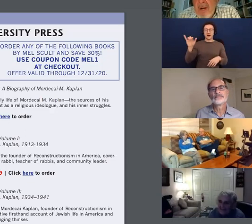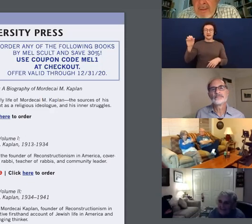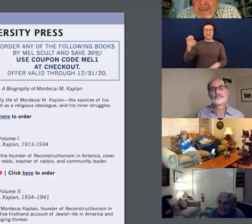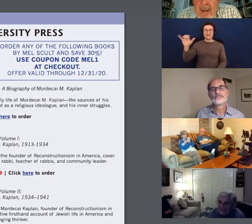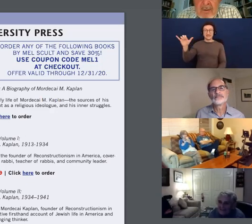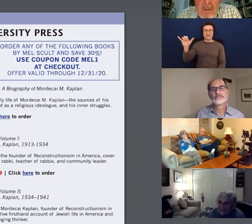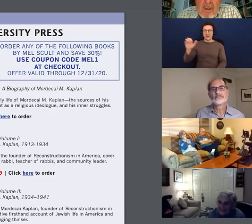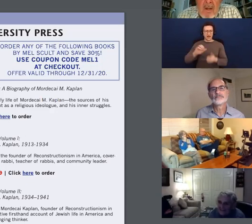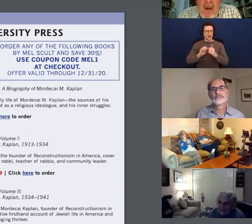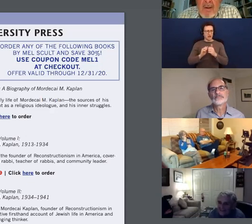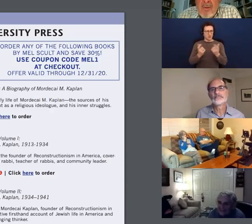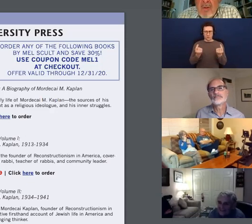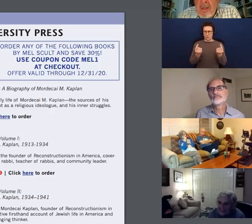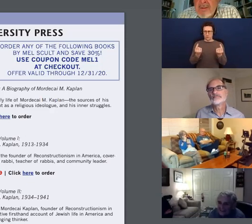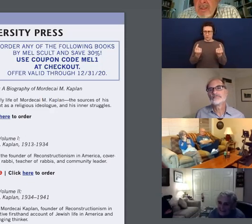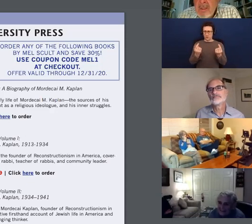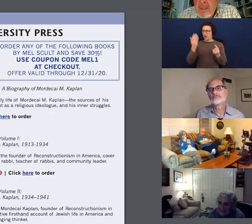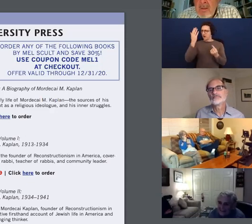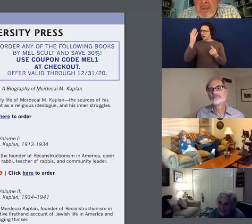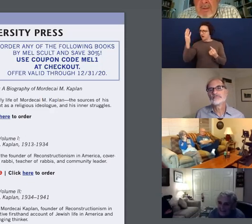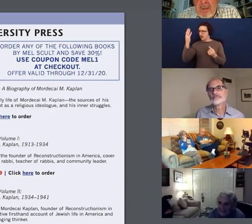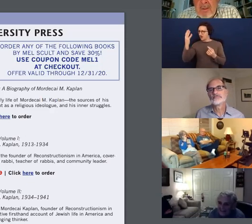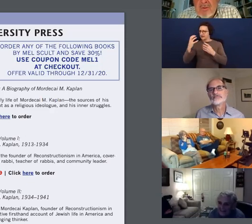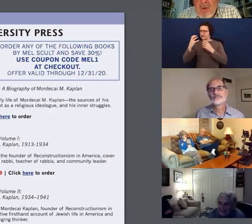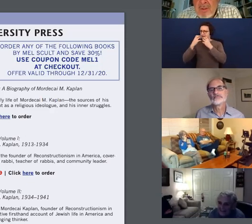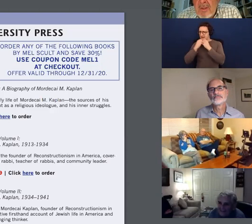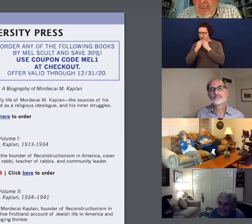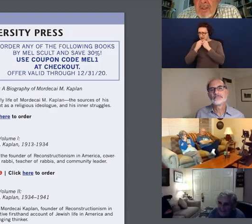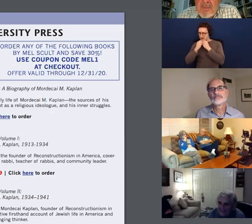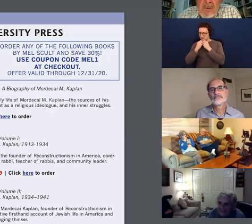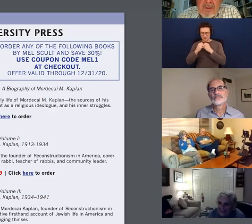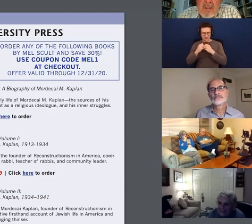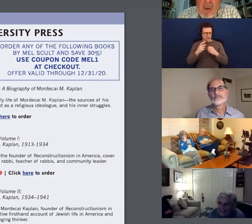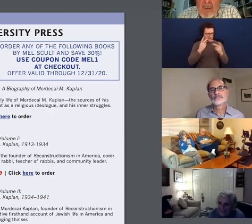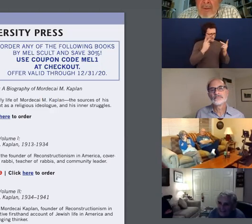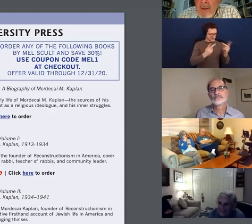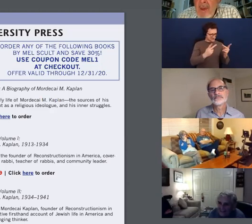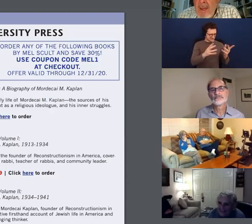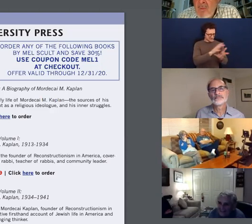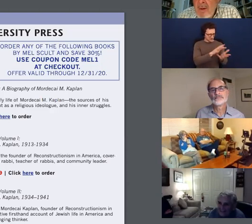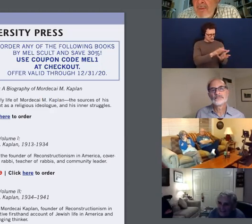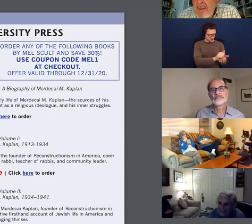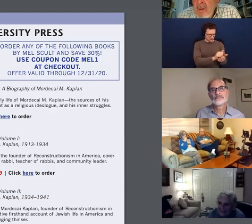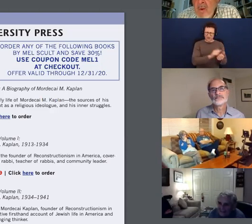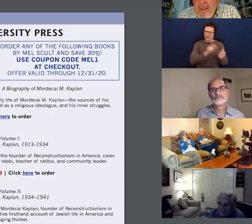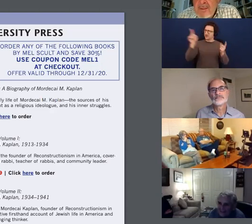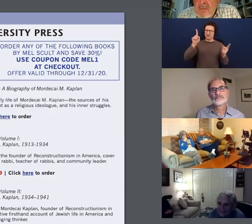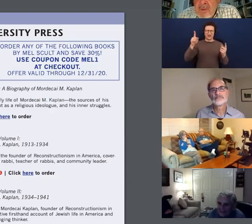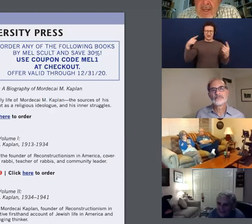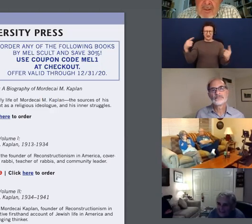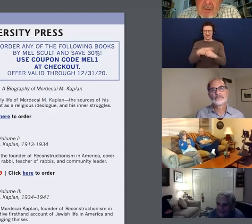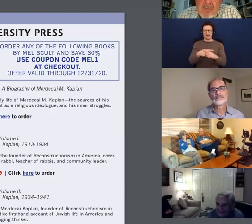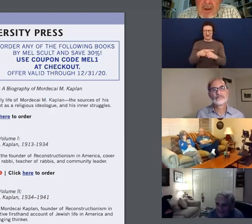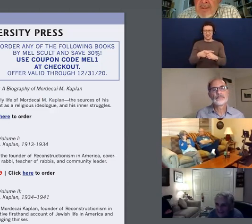How do you reconcile a God who cares with the destruction that we experience in the world? And one of the ways